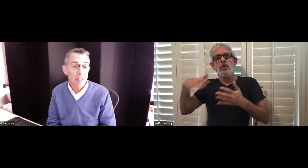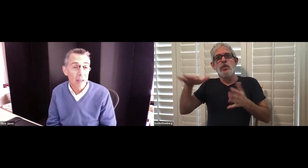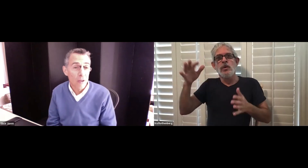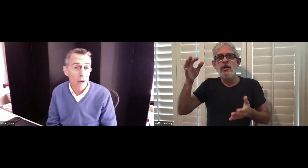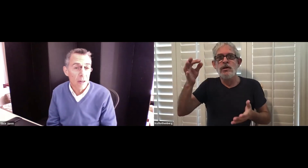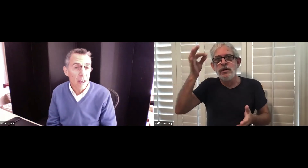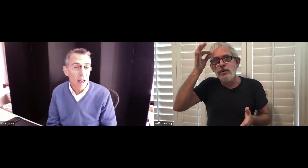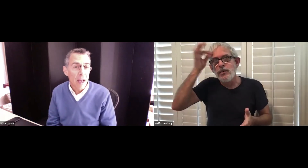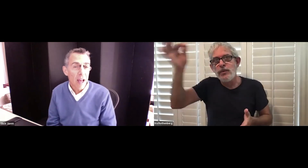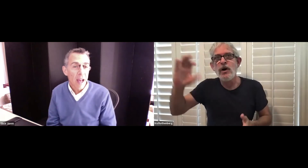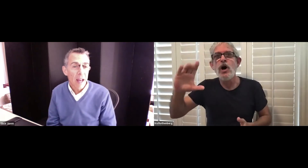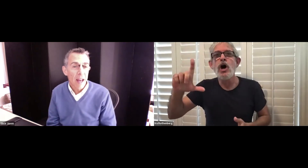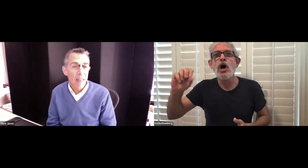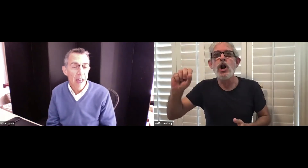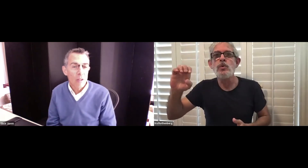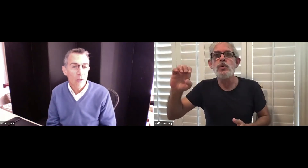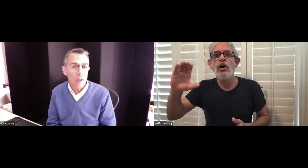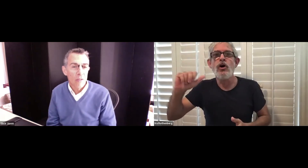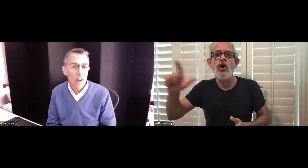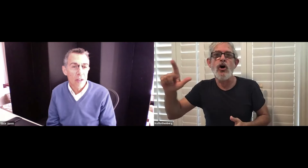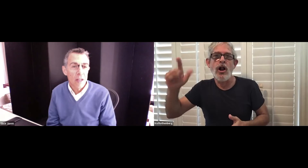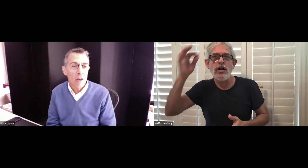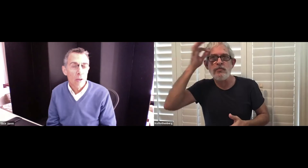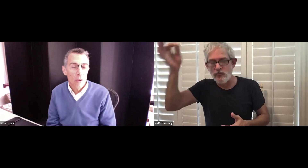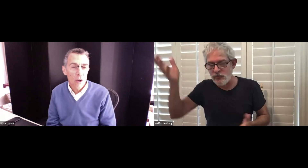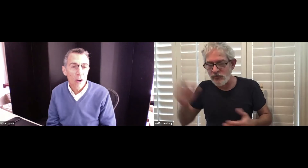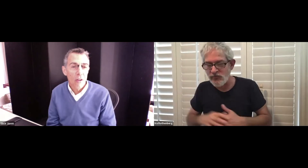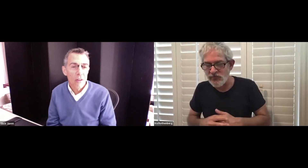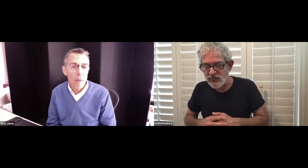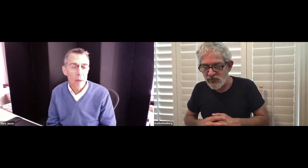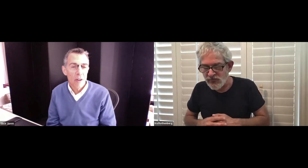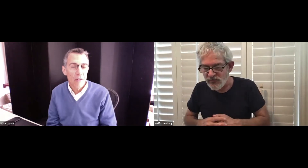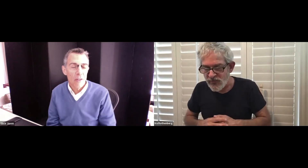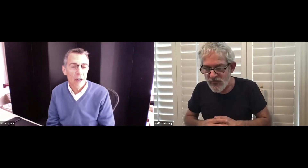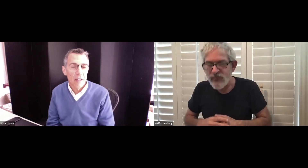her. And that was, of course, a very close call that my mother never forgot.